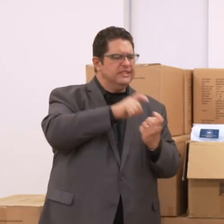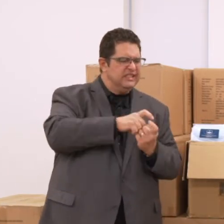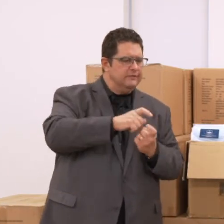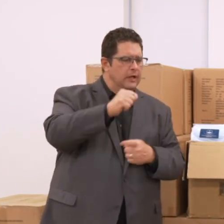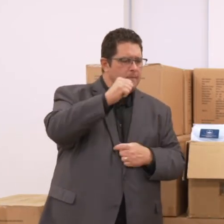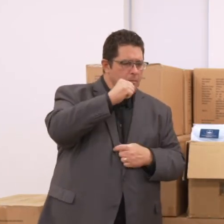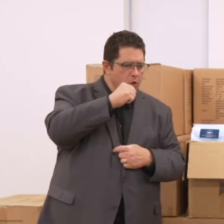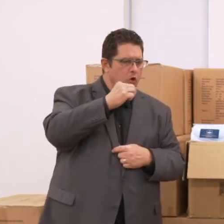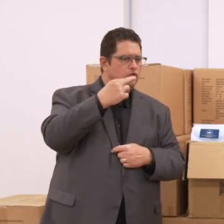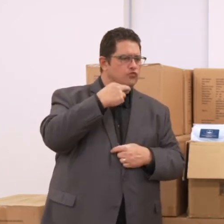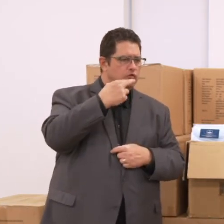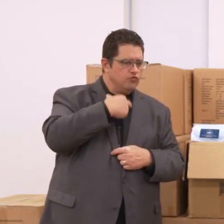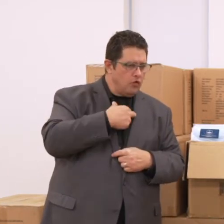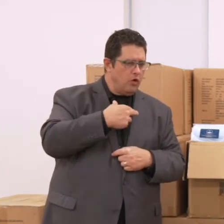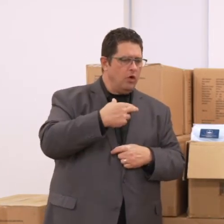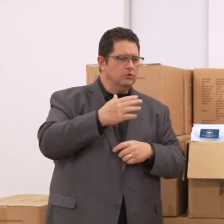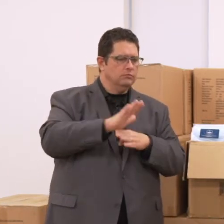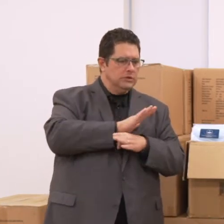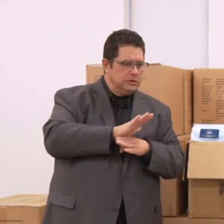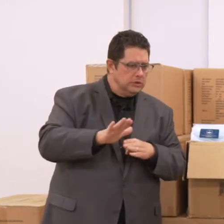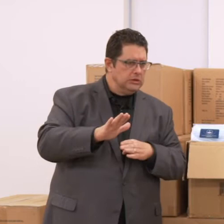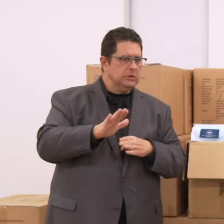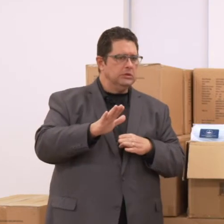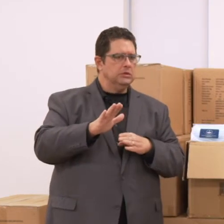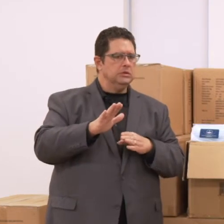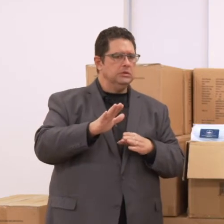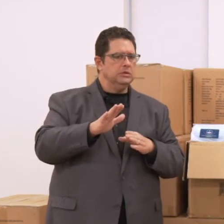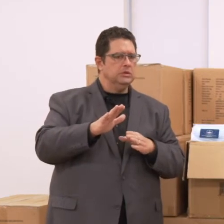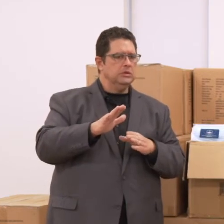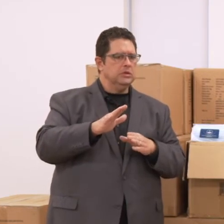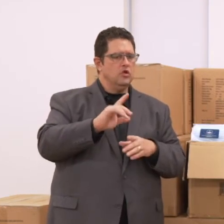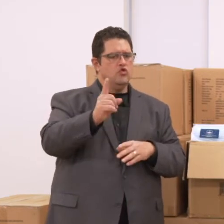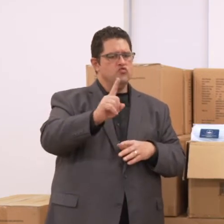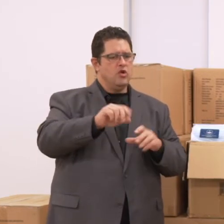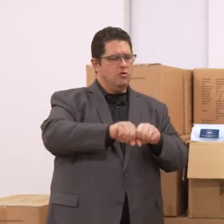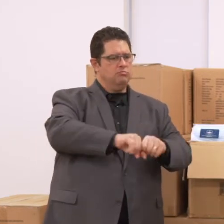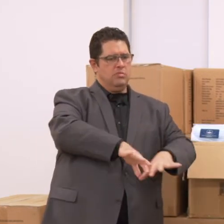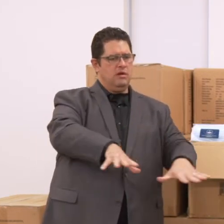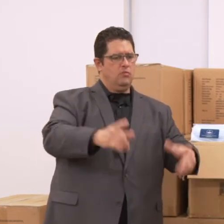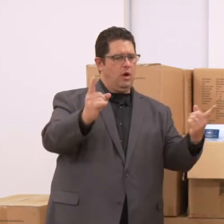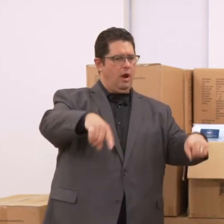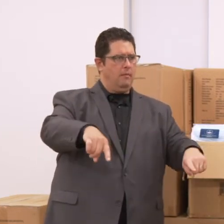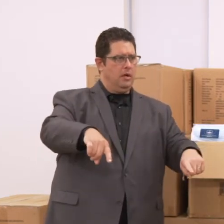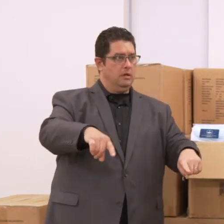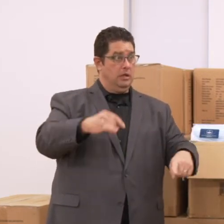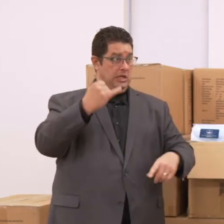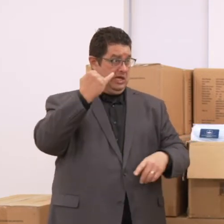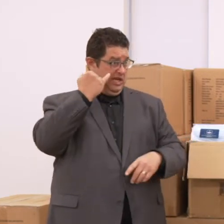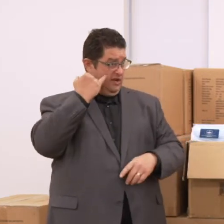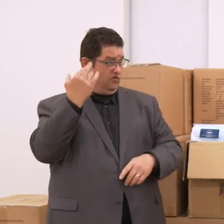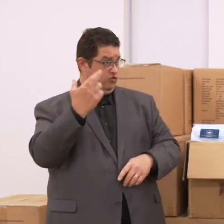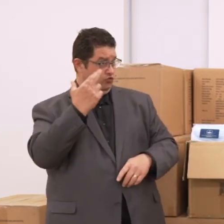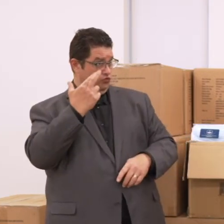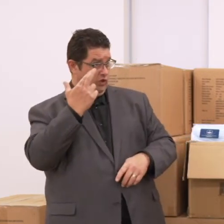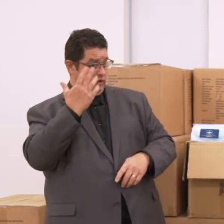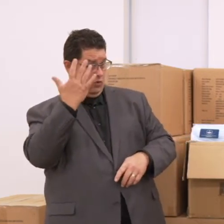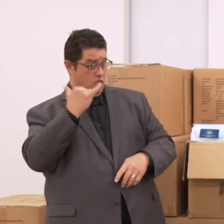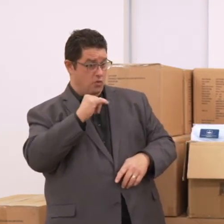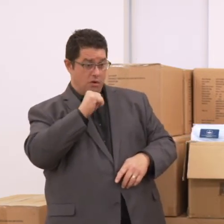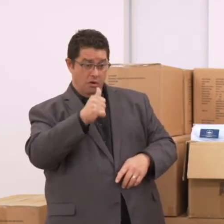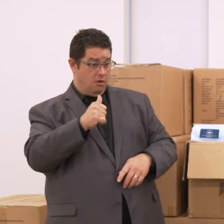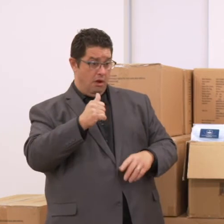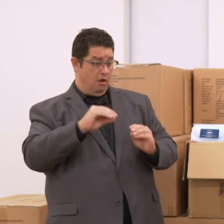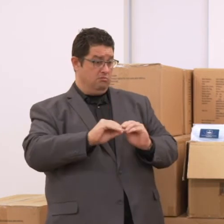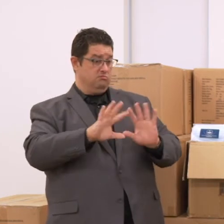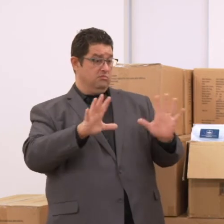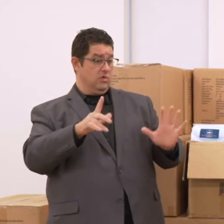bars, restaurants, manufacturers, anything of the sort where an outbreak is happening. If there's a reason behind that, why is it? And